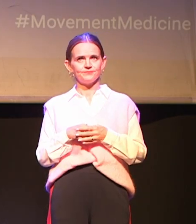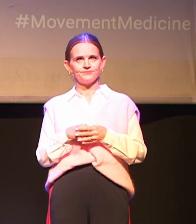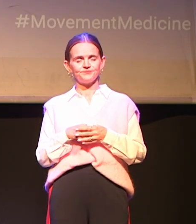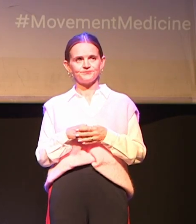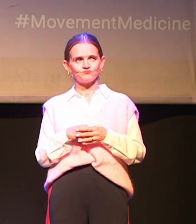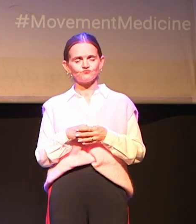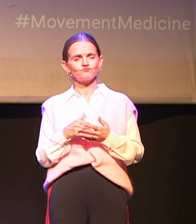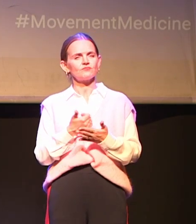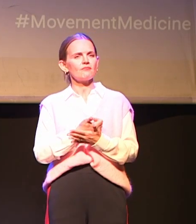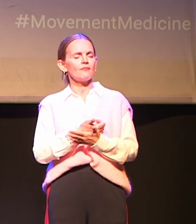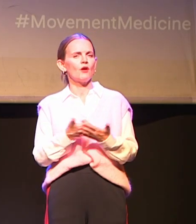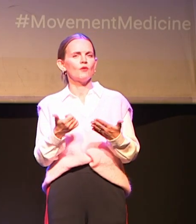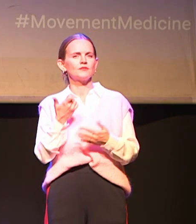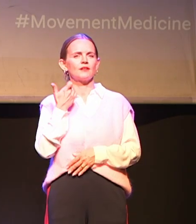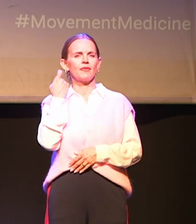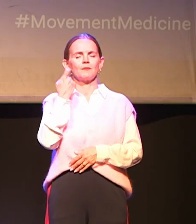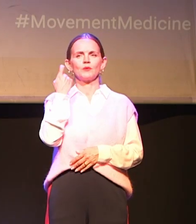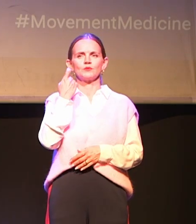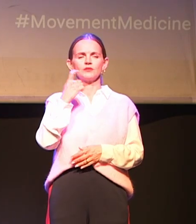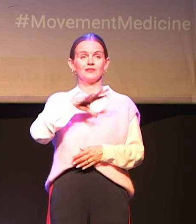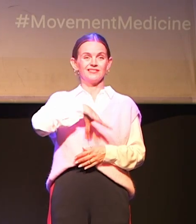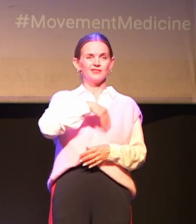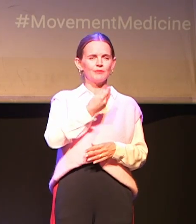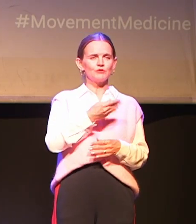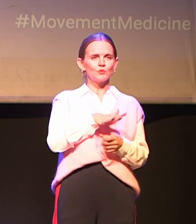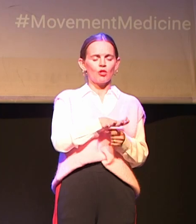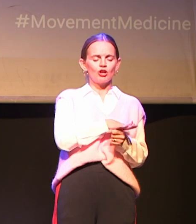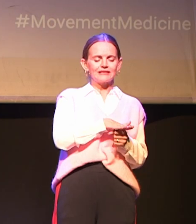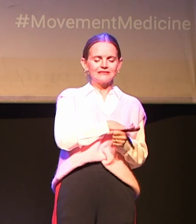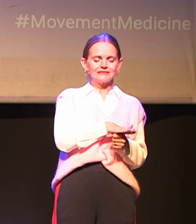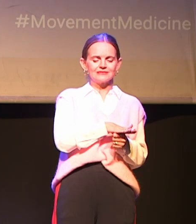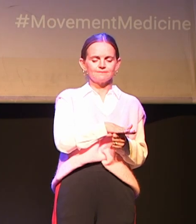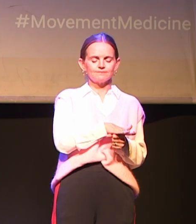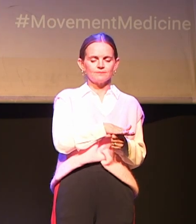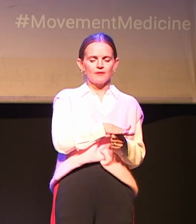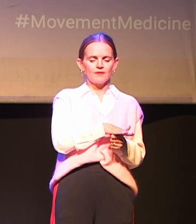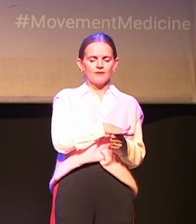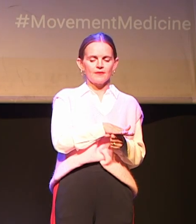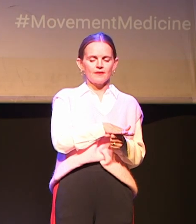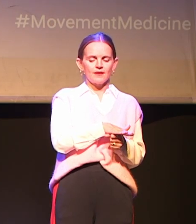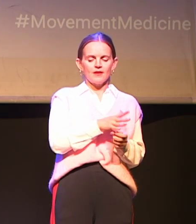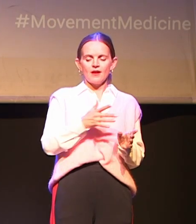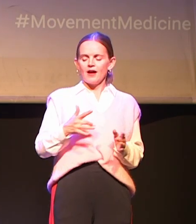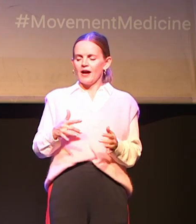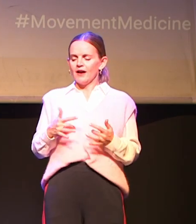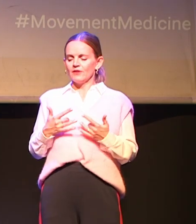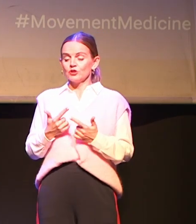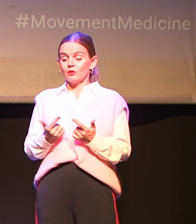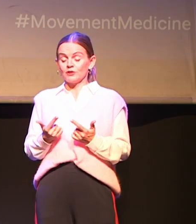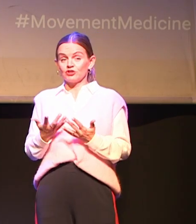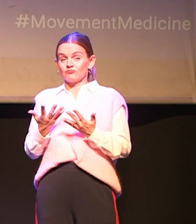I often think about this in a spiritual context of like how I feel so much about this current moment is